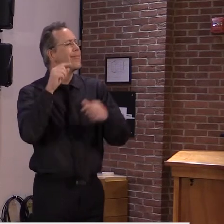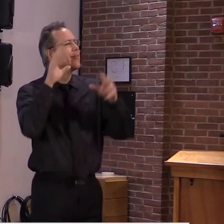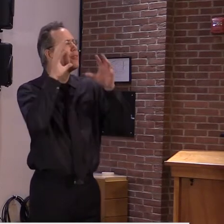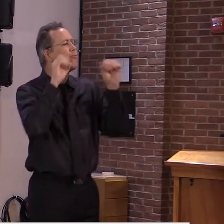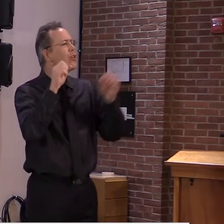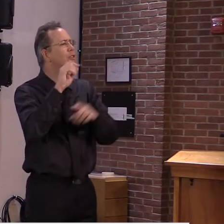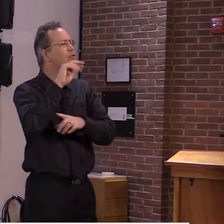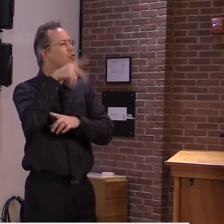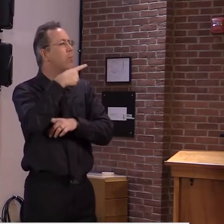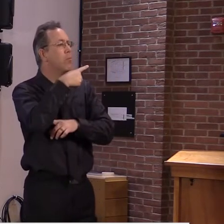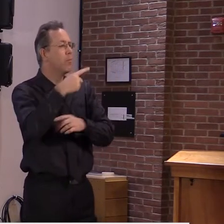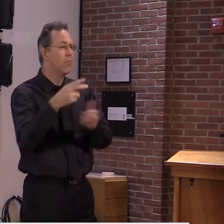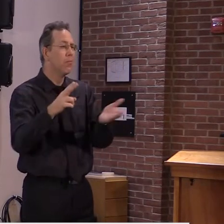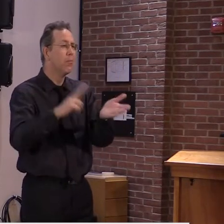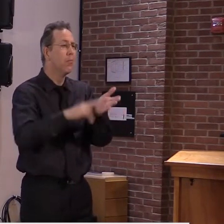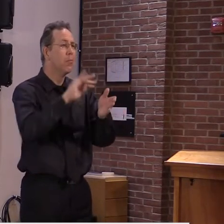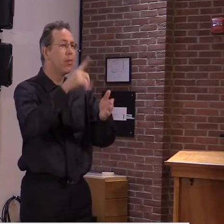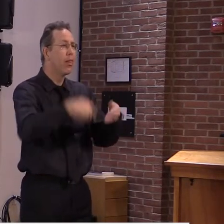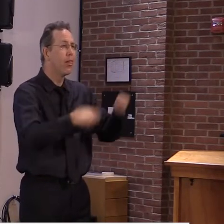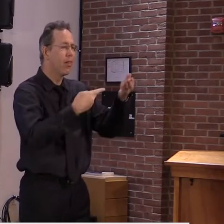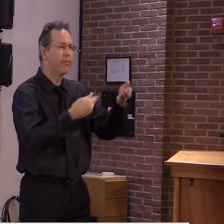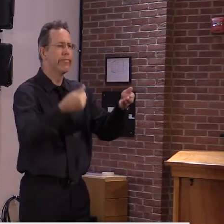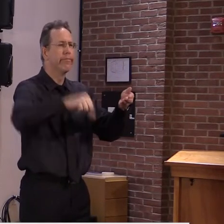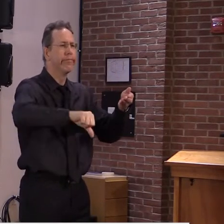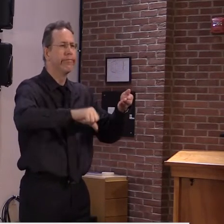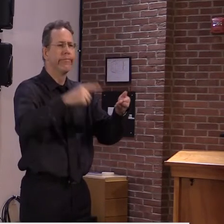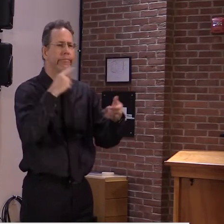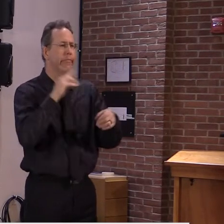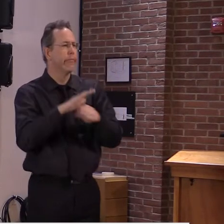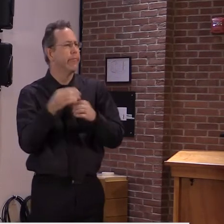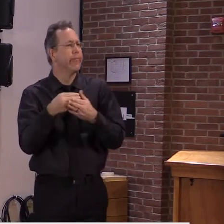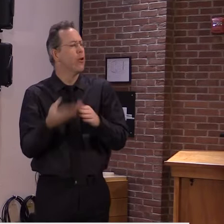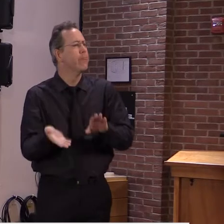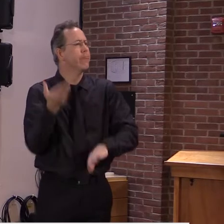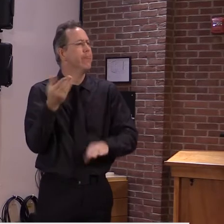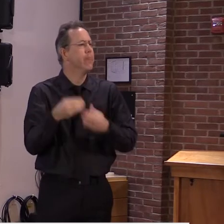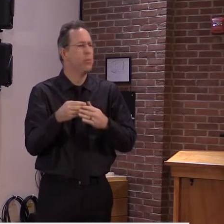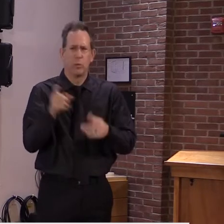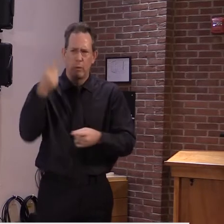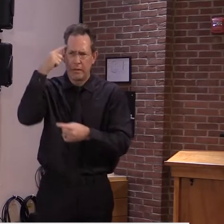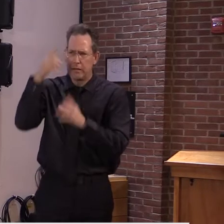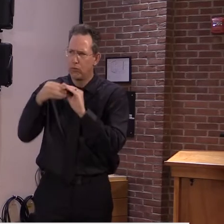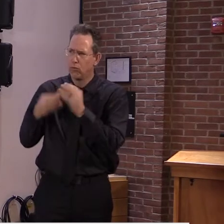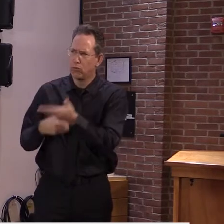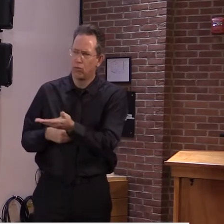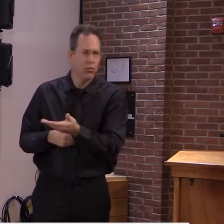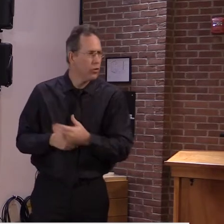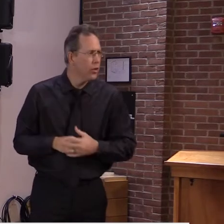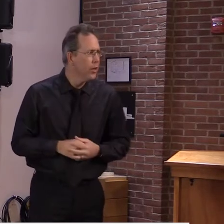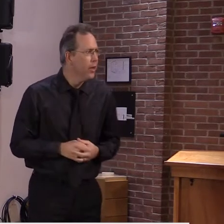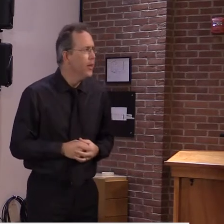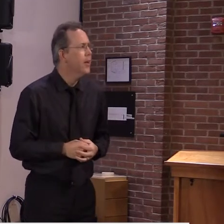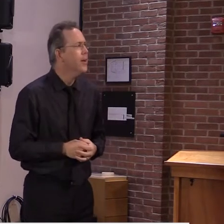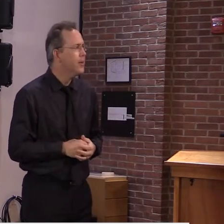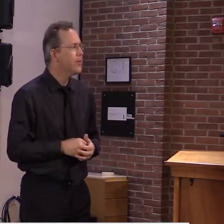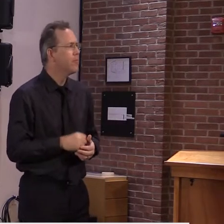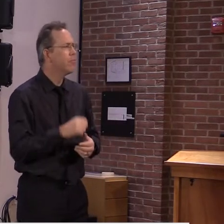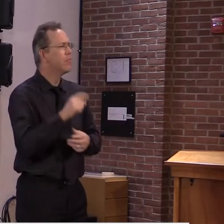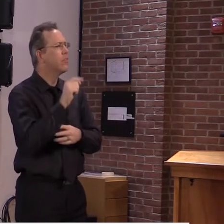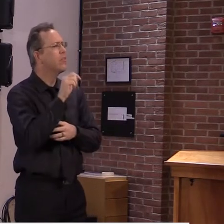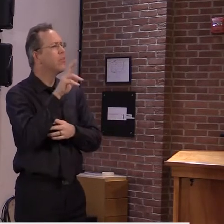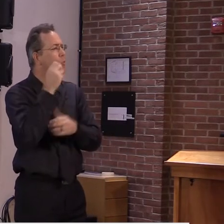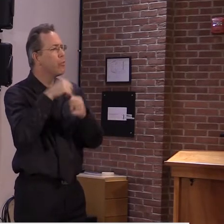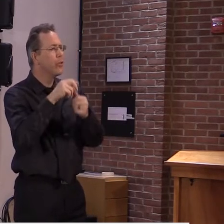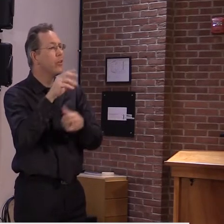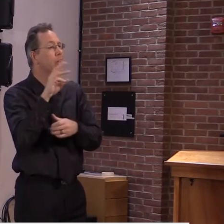really unfortunate. There are so many, as I've highlighted over the last few weeks, and particularly many of the programs that are ending by the end